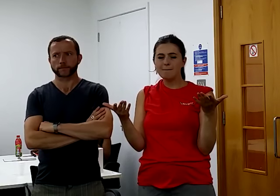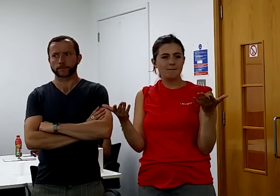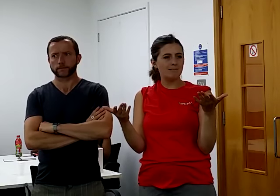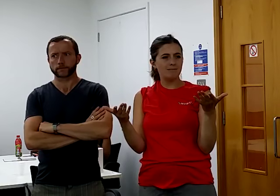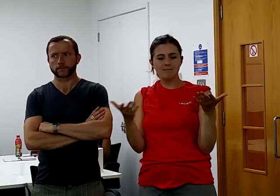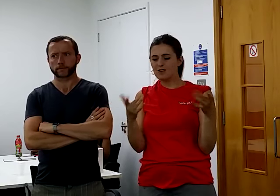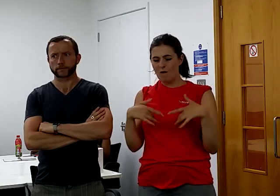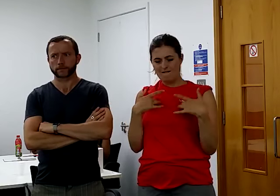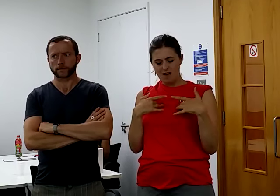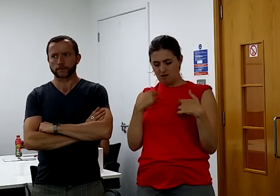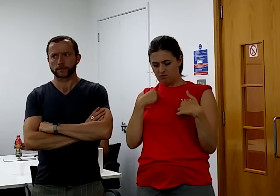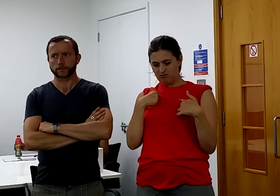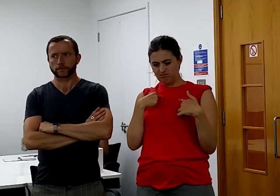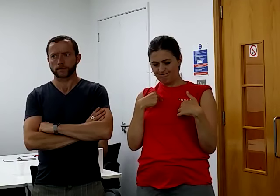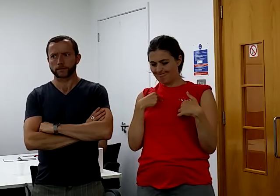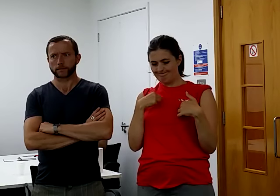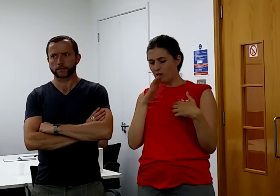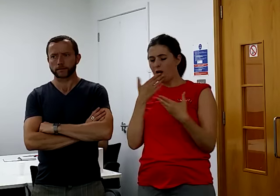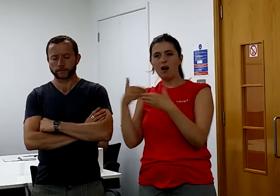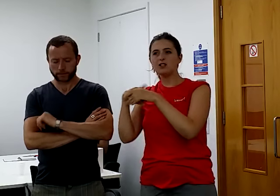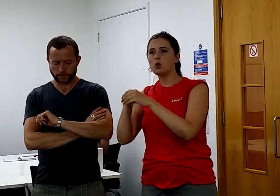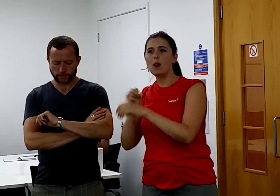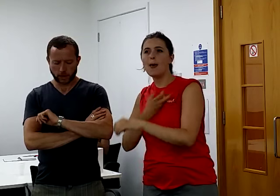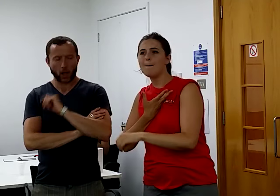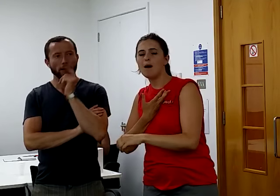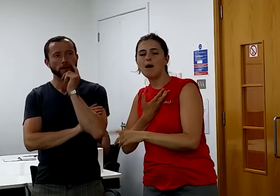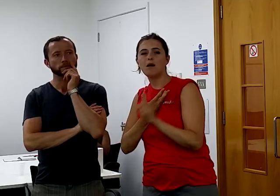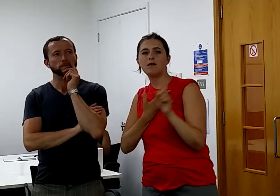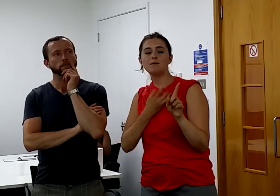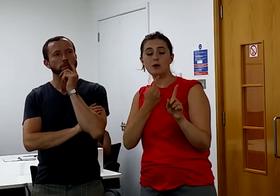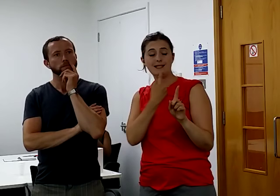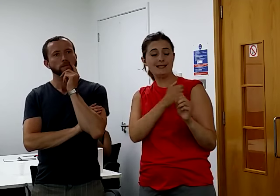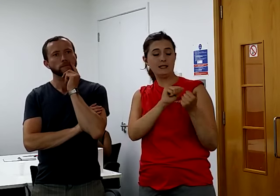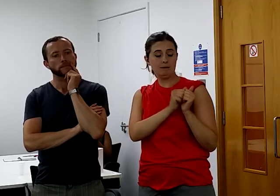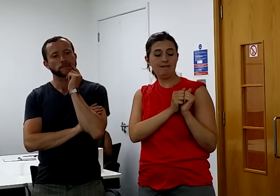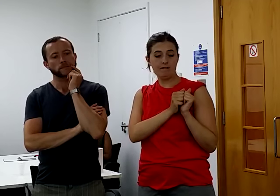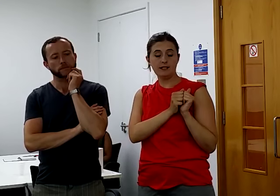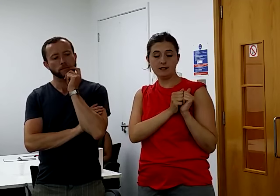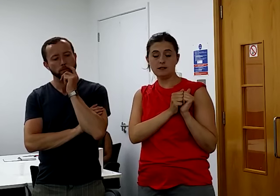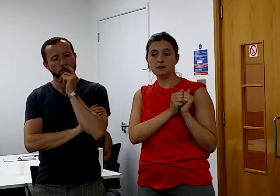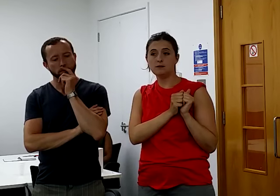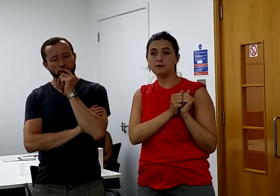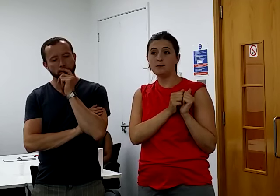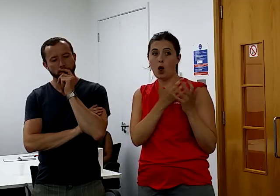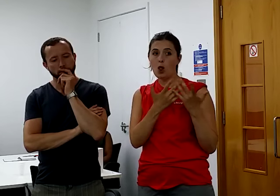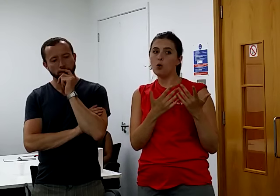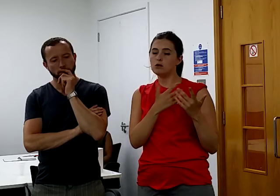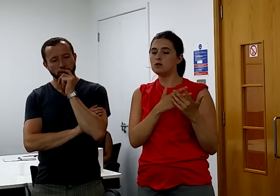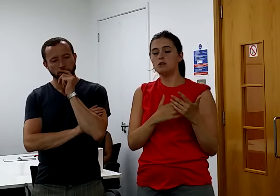And so I really didn't feel at home there. But I said to my friends, many of whom are